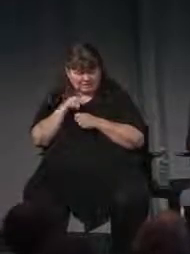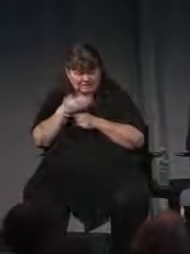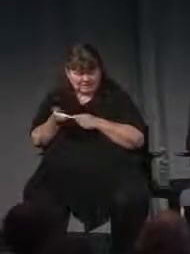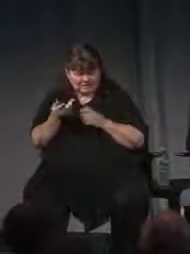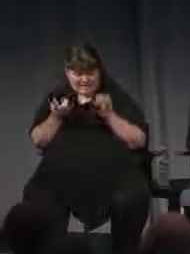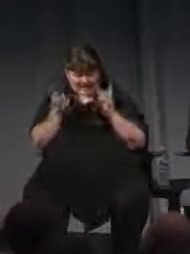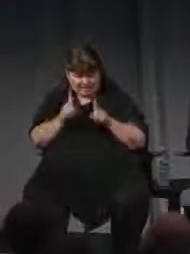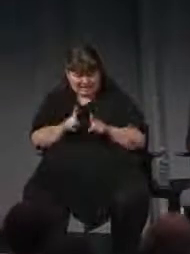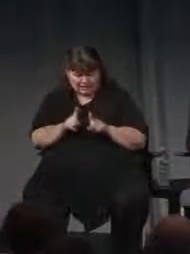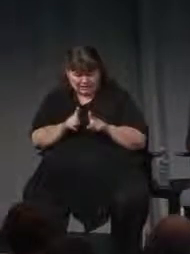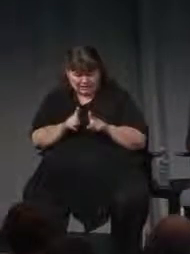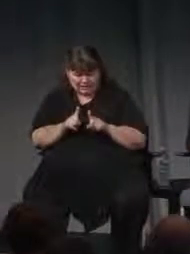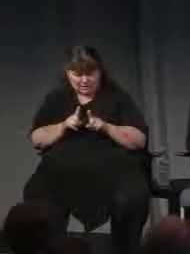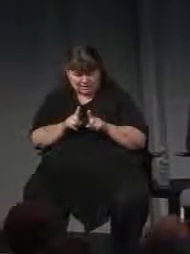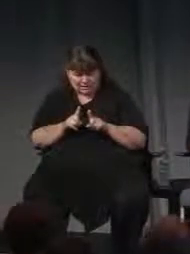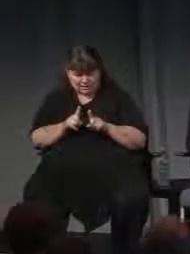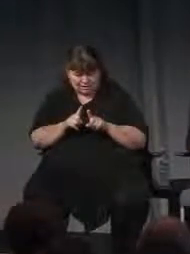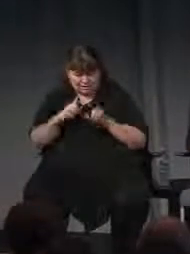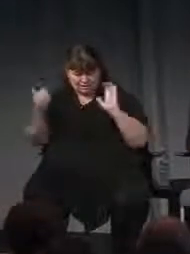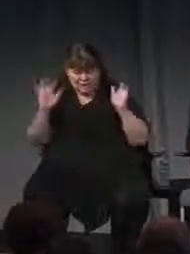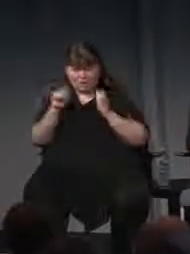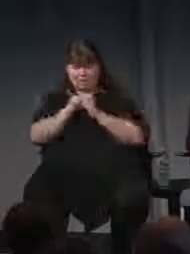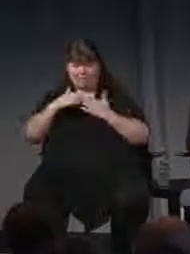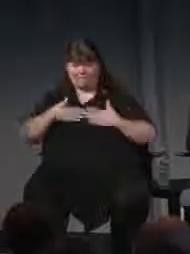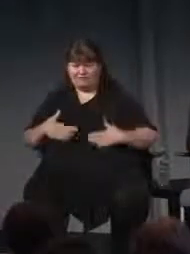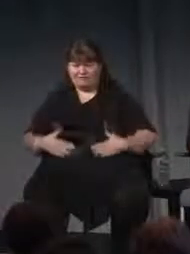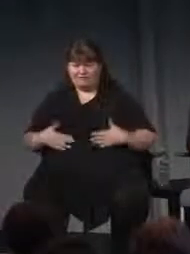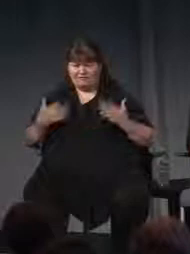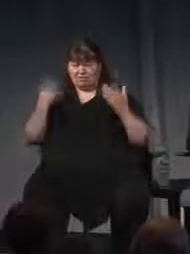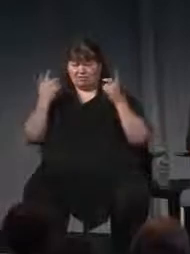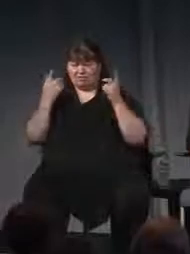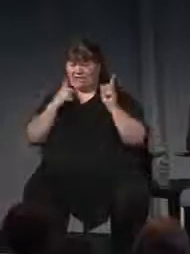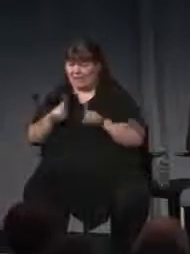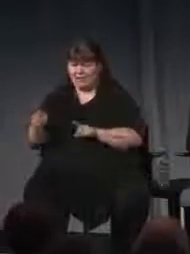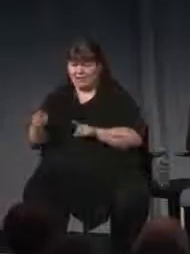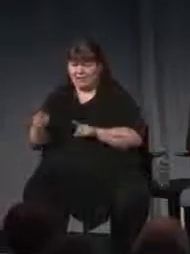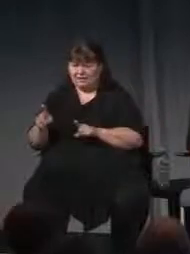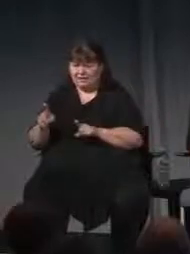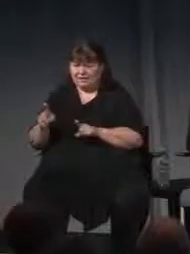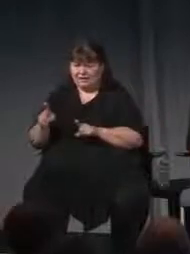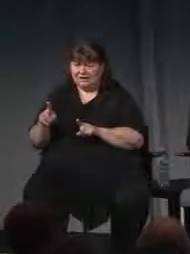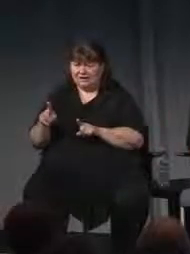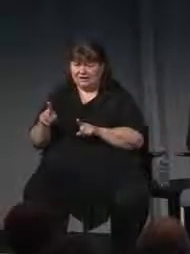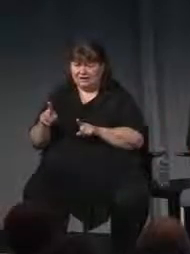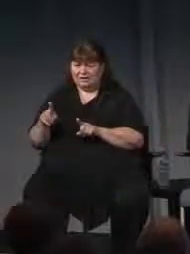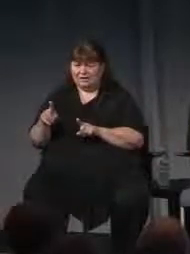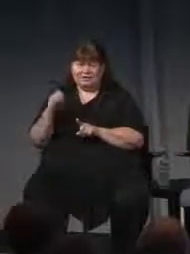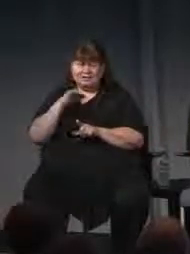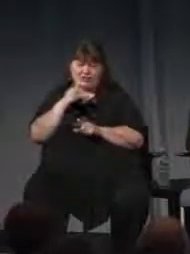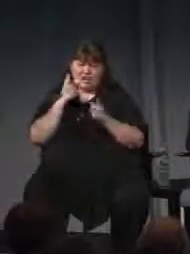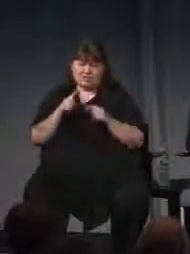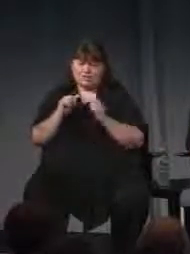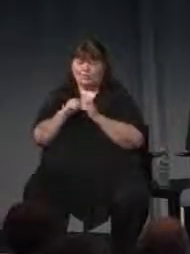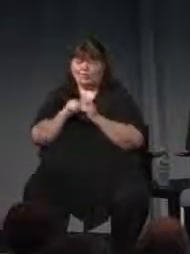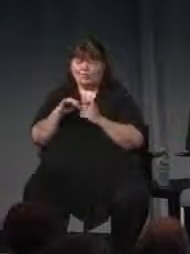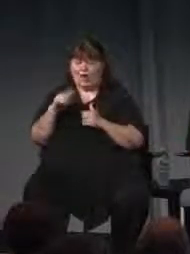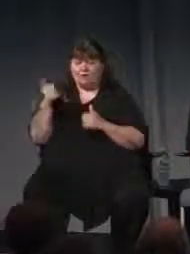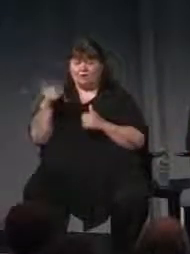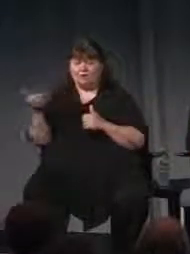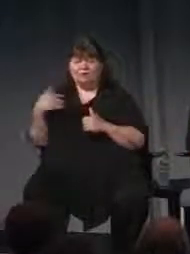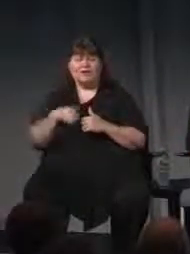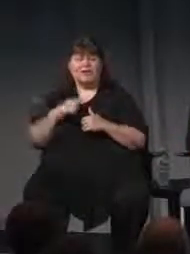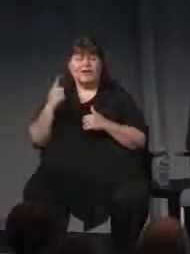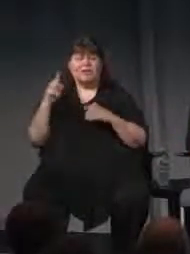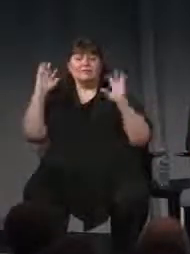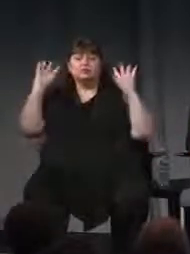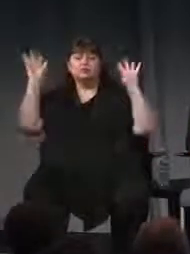like the physical substances that vibrations are happening in. I guess the fact that it's not happening without a mediating thing, whereas with the